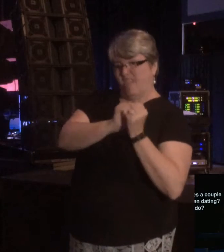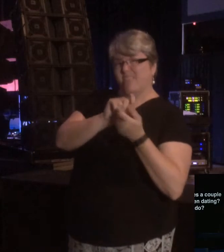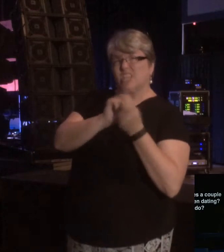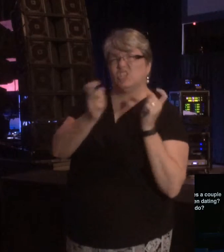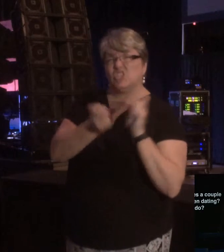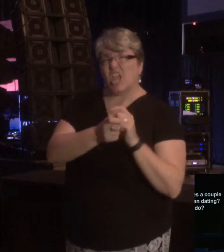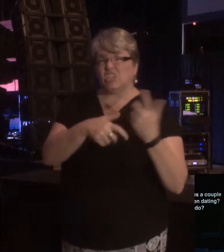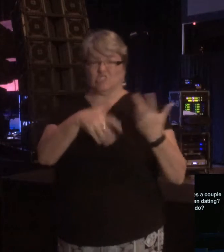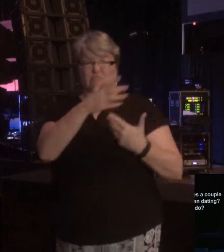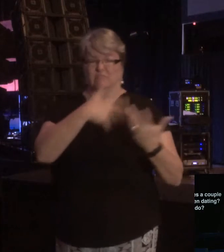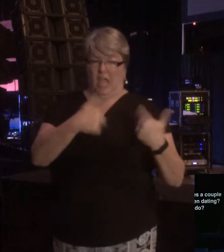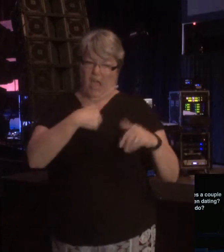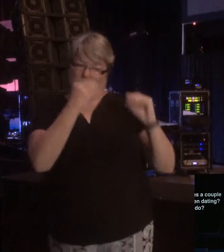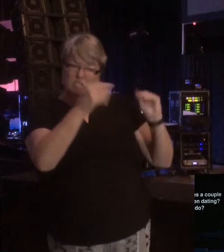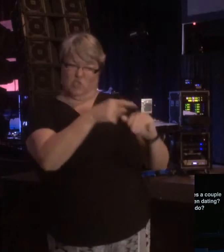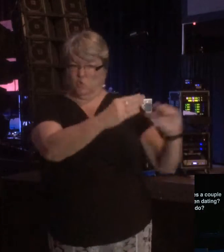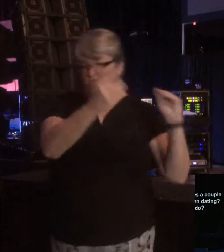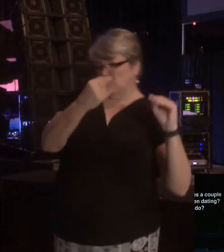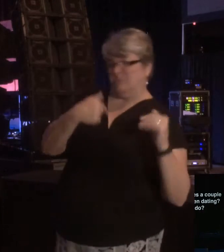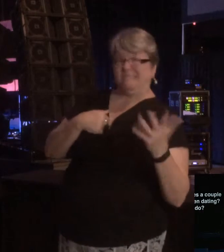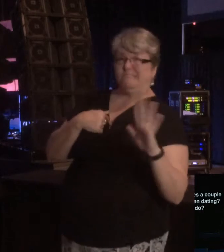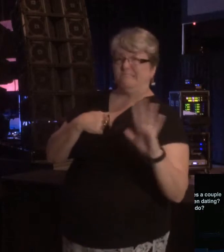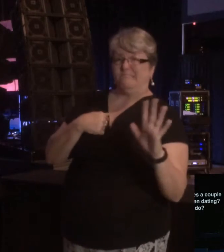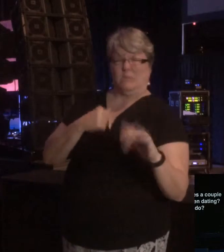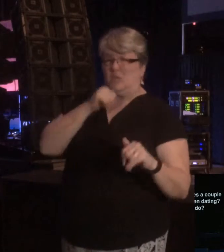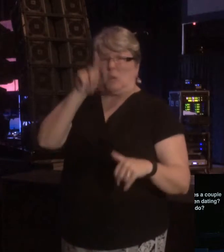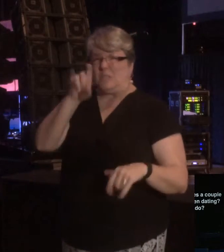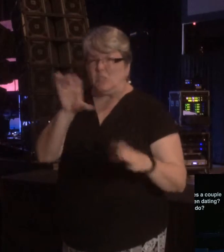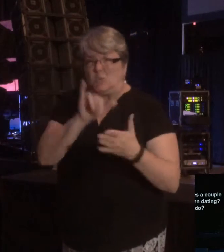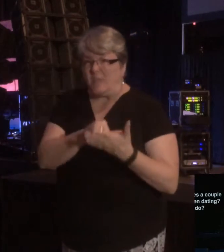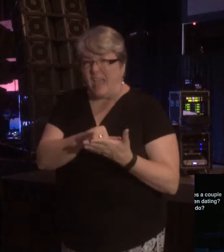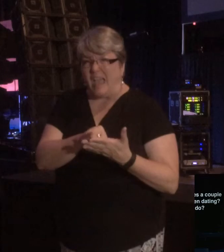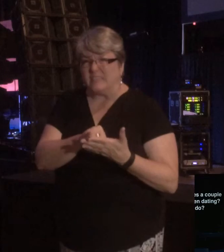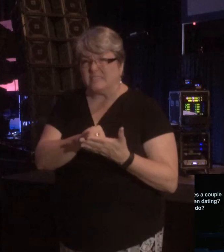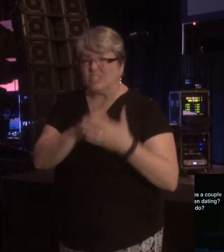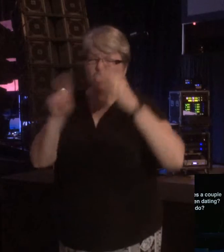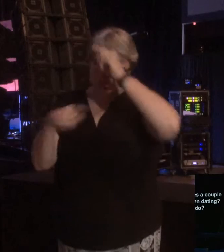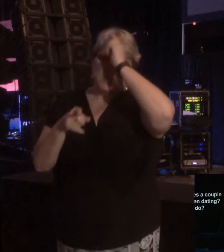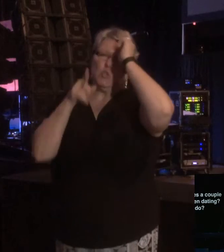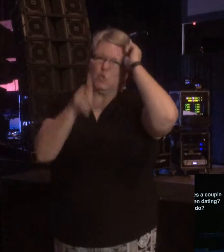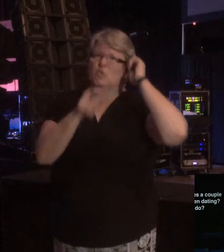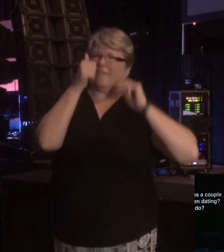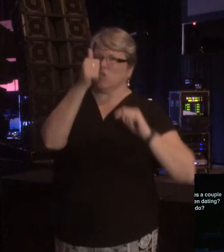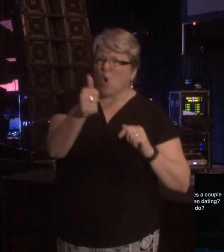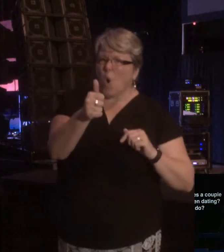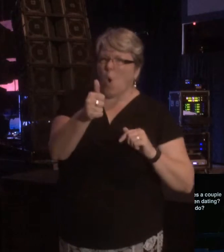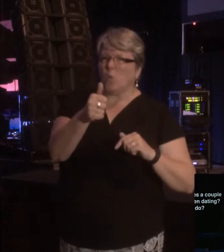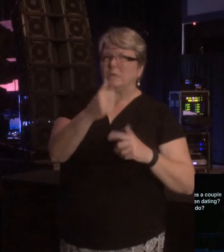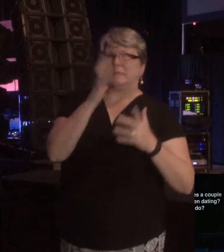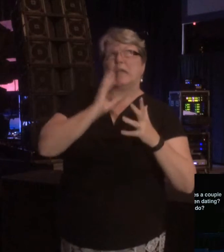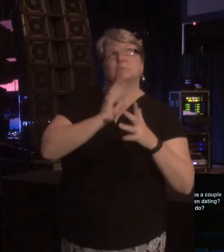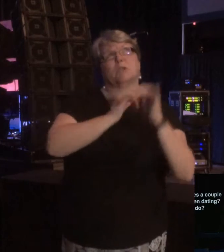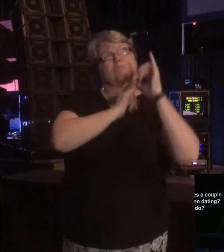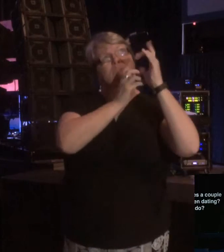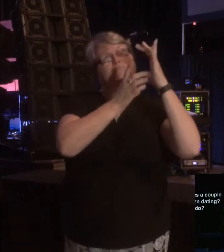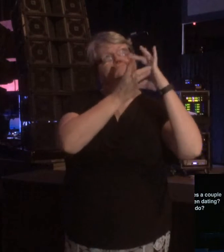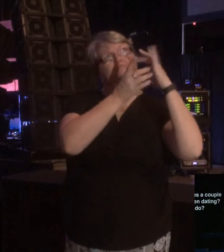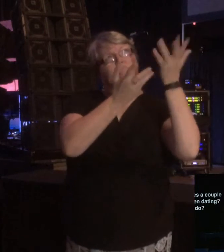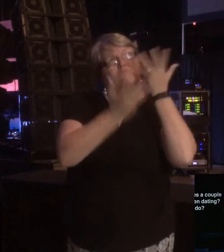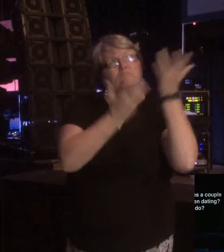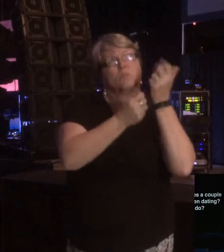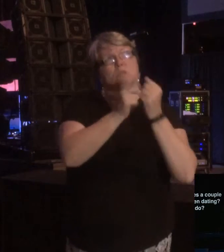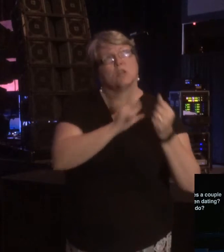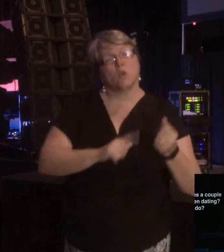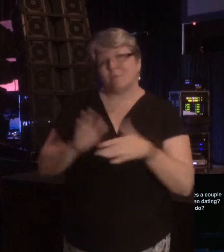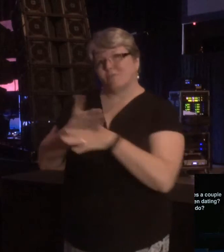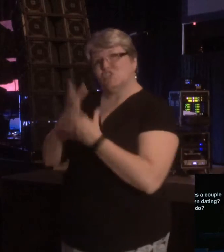lot into this world, and so what do you want to tell him about just kind of where you've been and what's been going on and